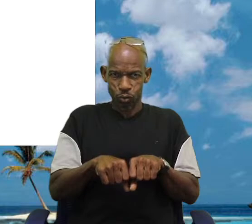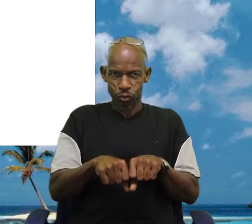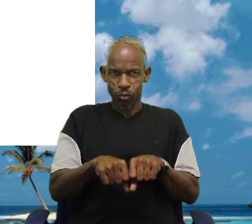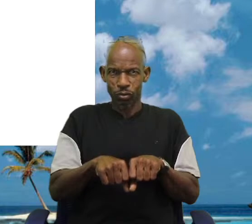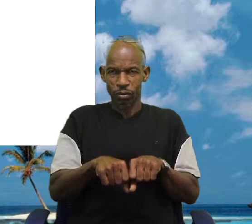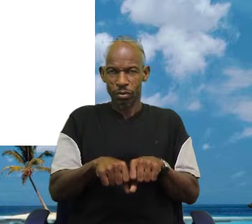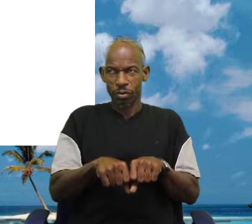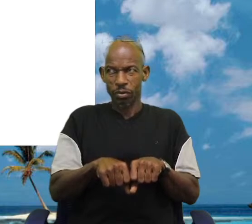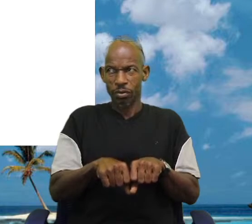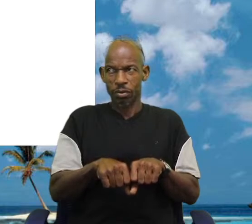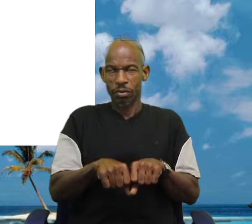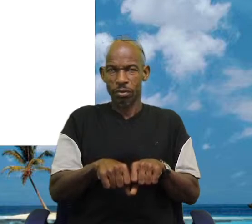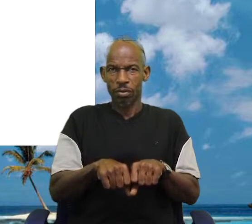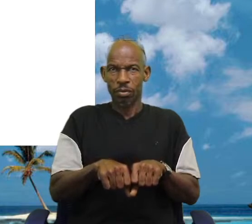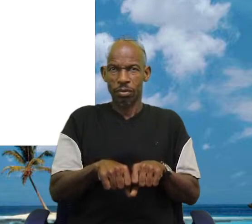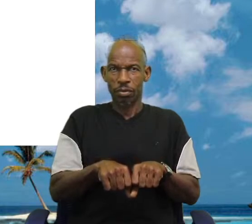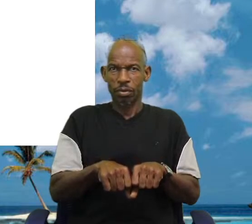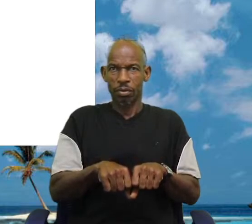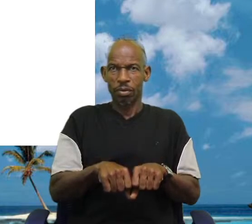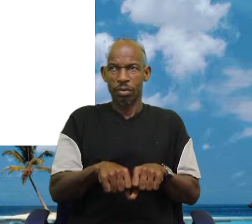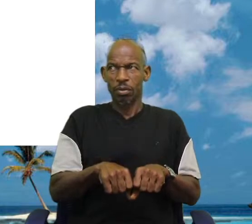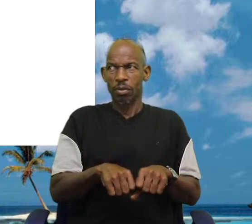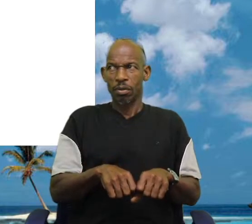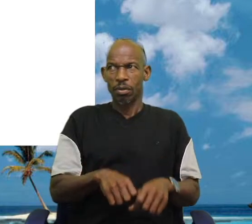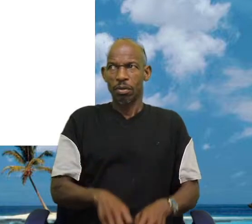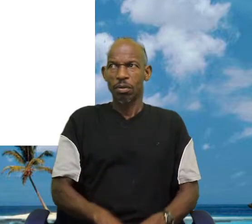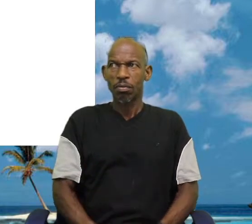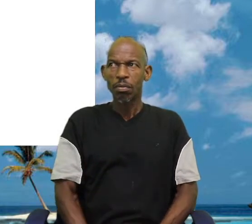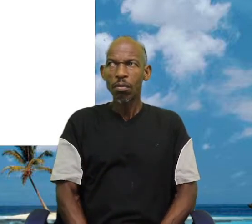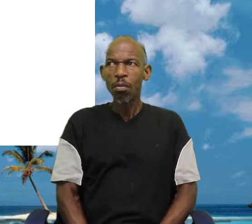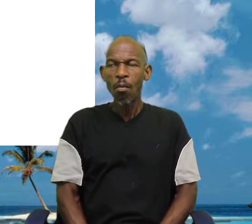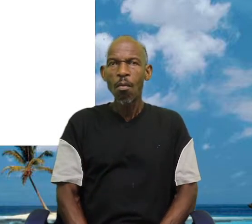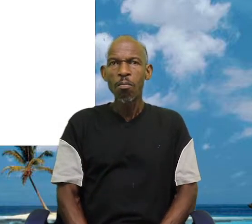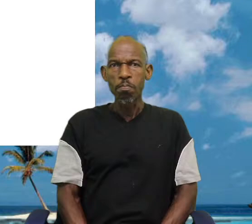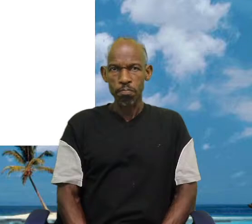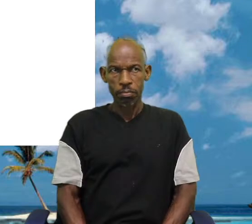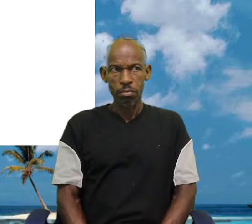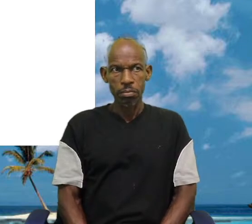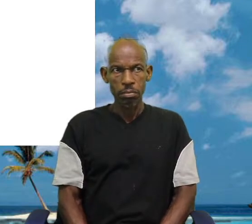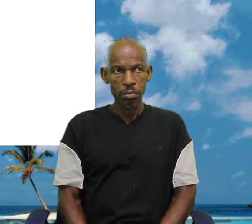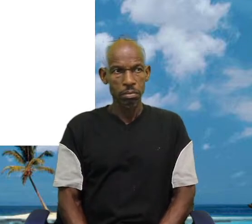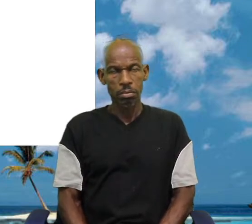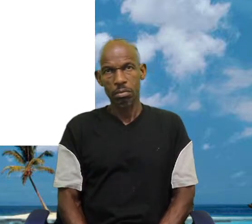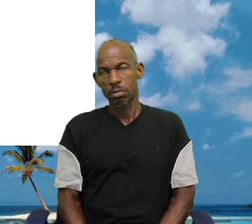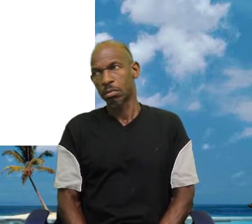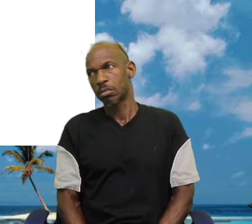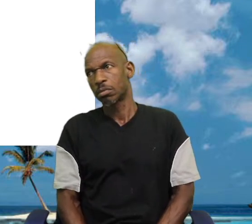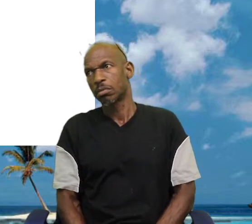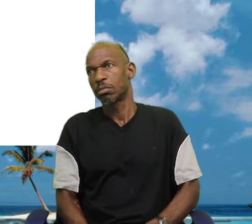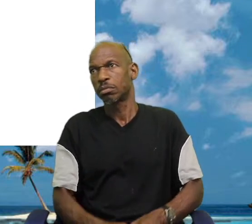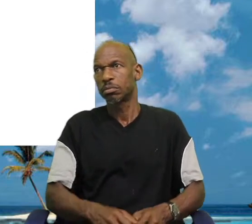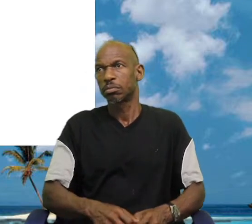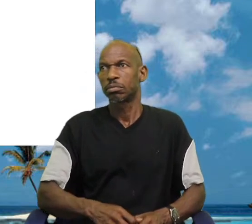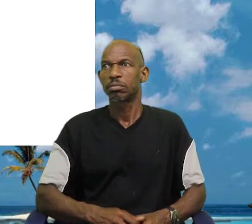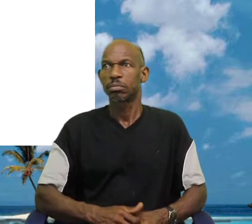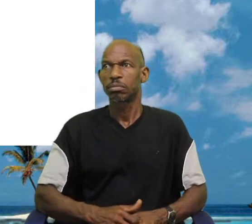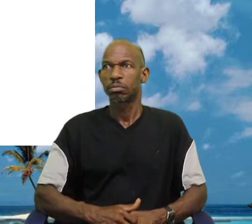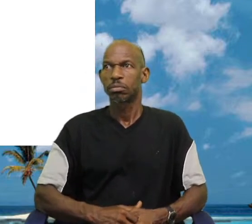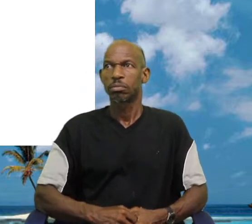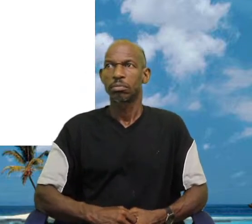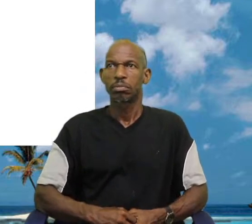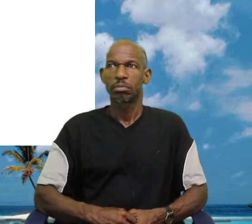So that is the difference. The church shoe. Instead of she writing the shoe, she write the church shoe. So what she did is,